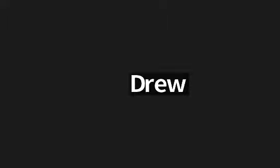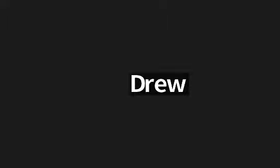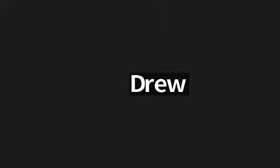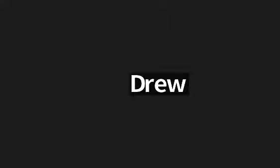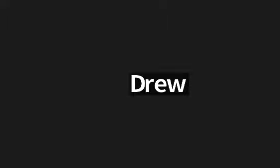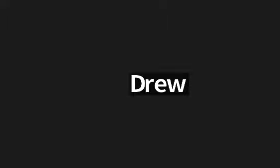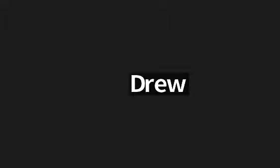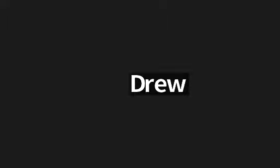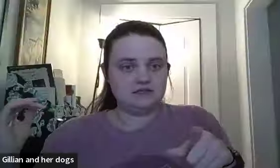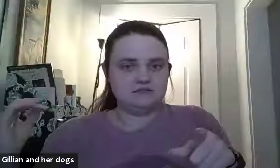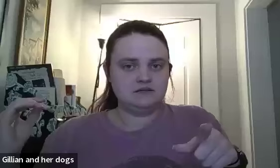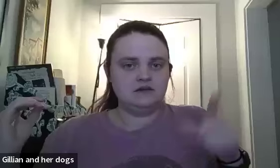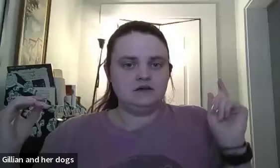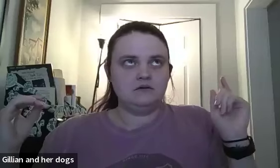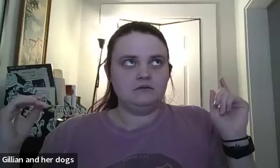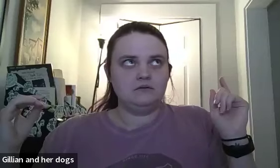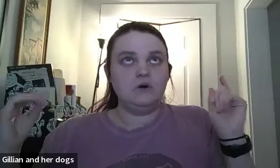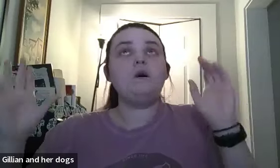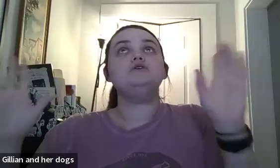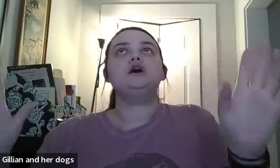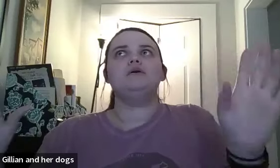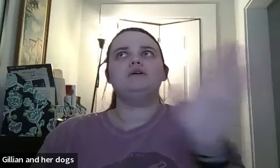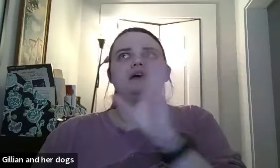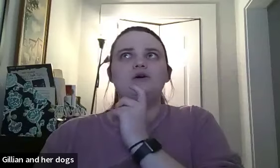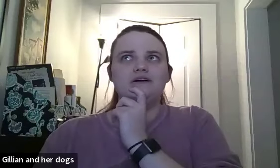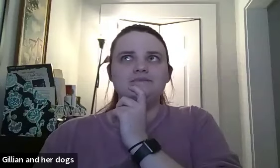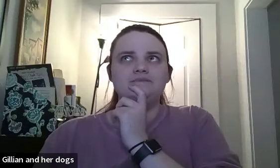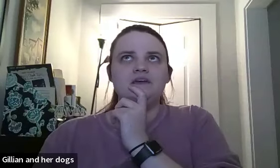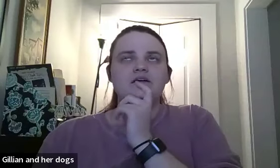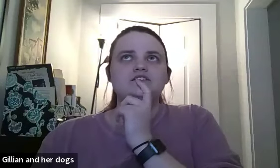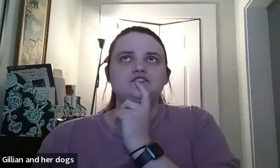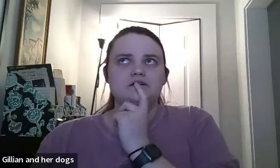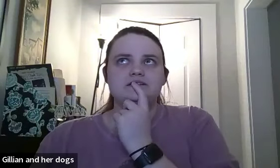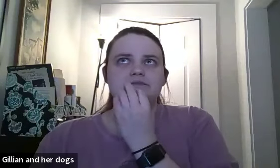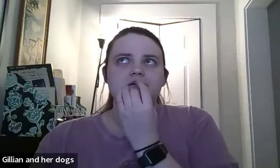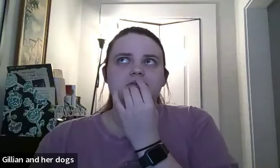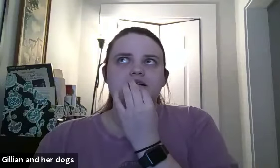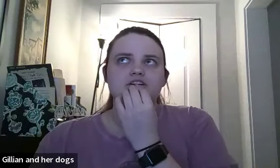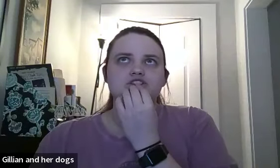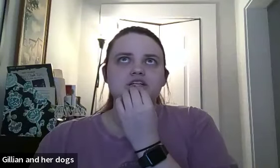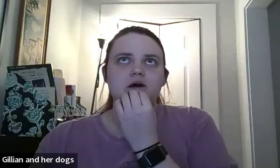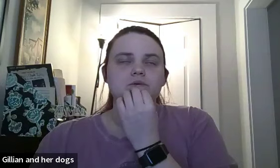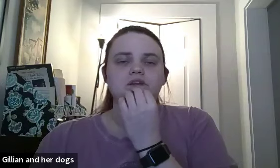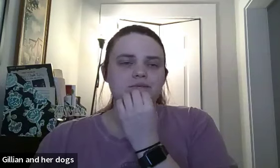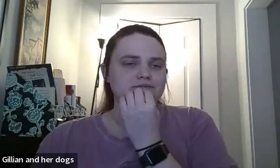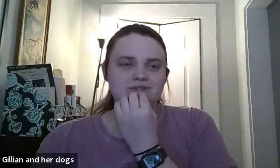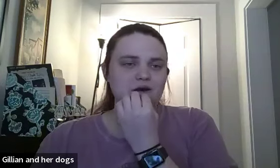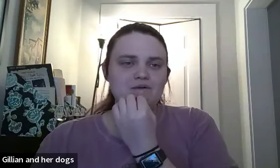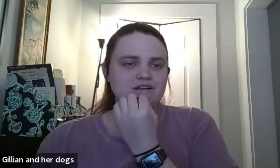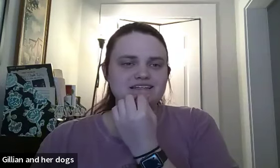store? Yes. Okay. Well, no. Okay, hold on. Storing something. Actually, no. No. Sorry. I realized